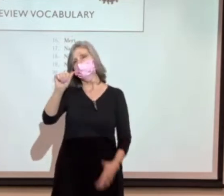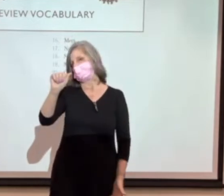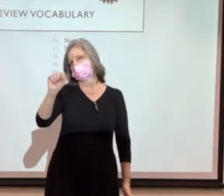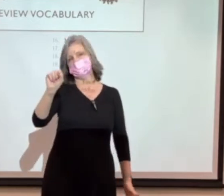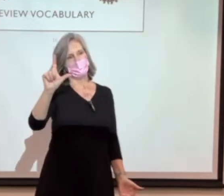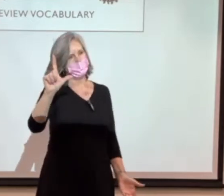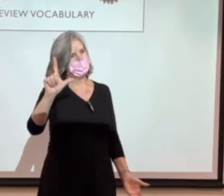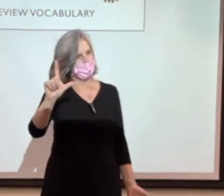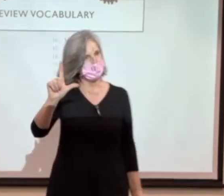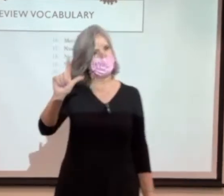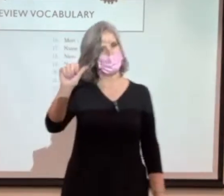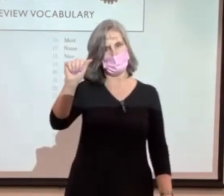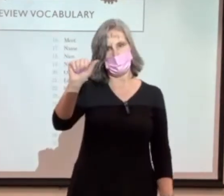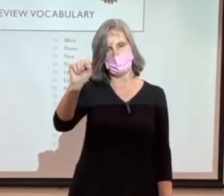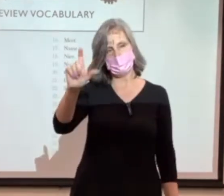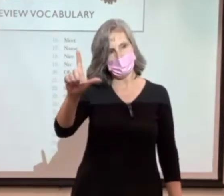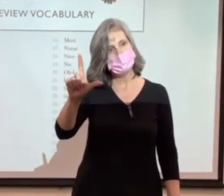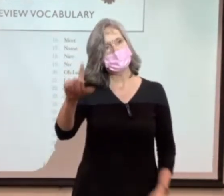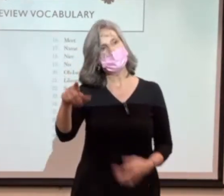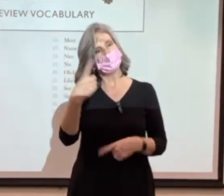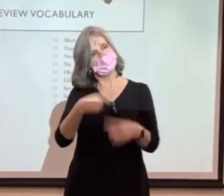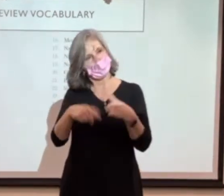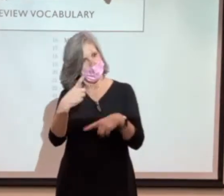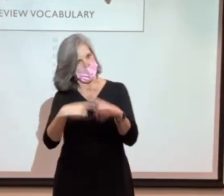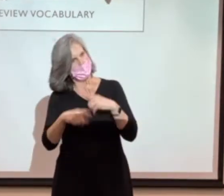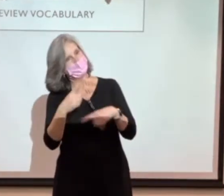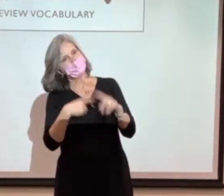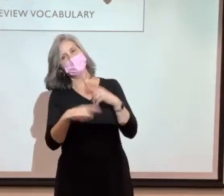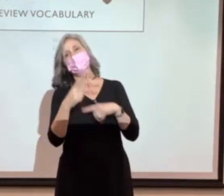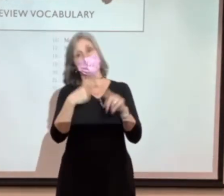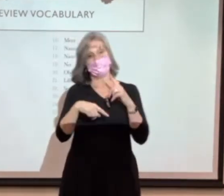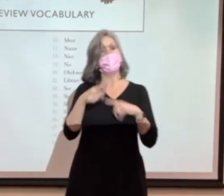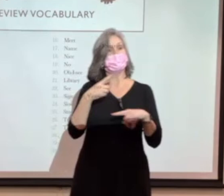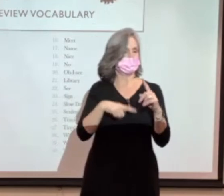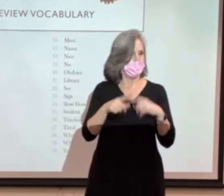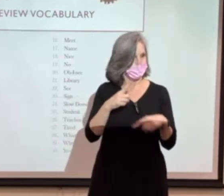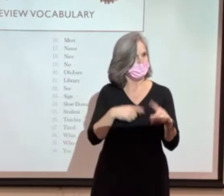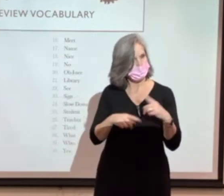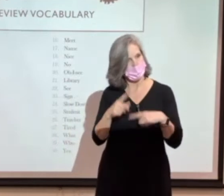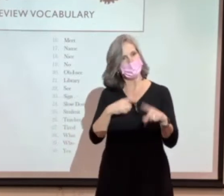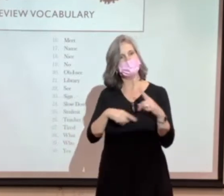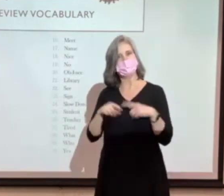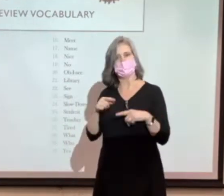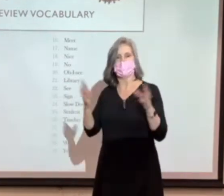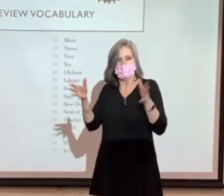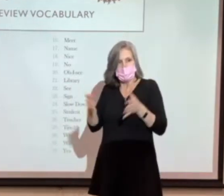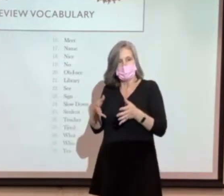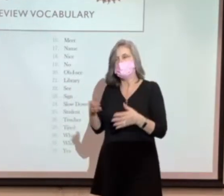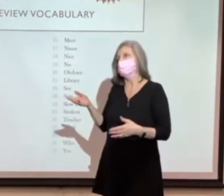do ASL, it's finger spelled ASL. Some people do sign. There's a lot of other signs for sign language, but I limited it to